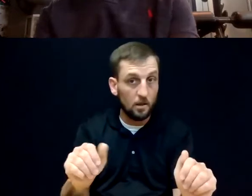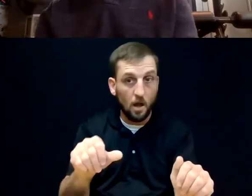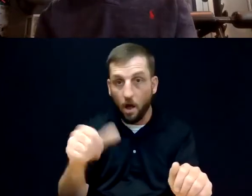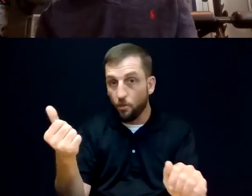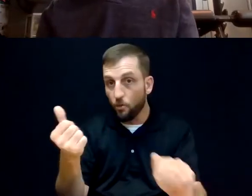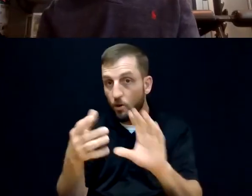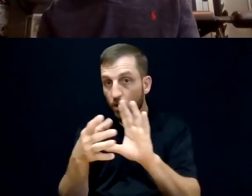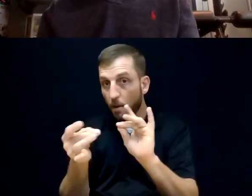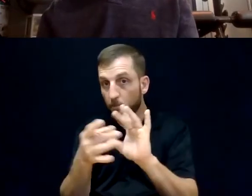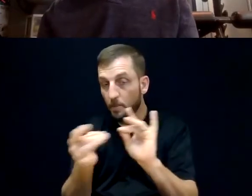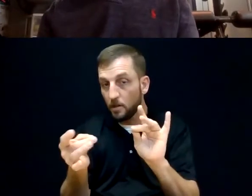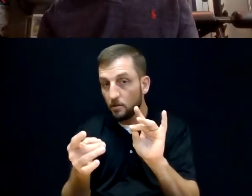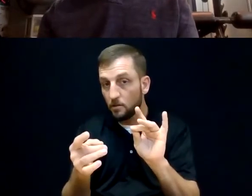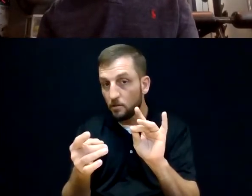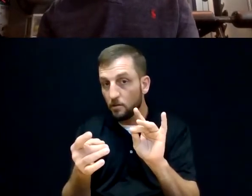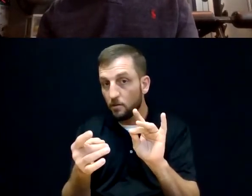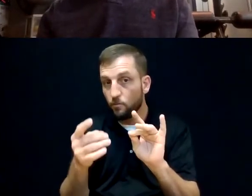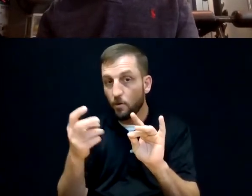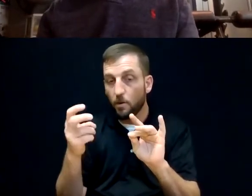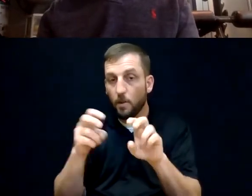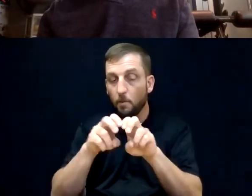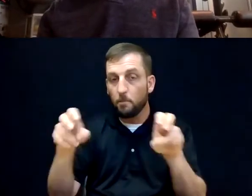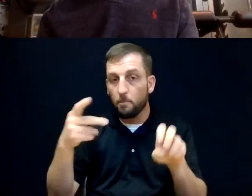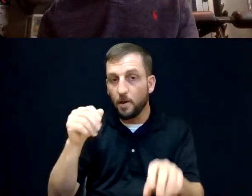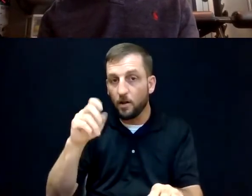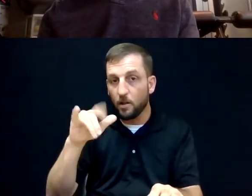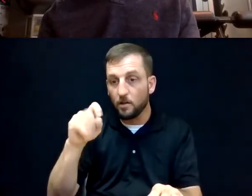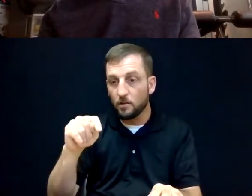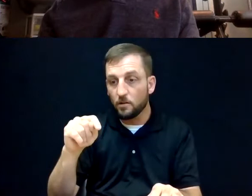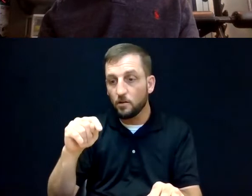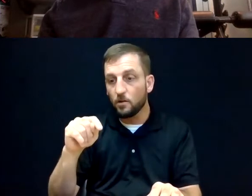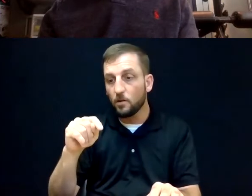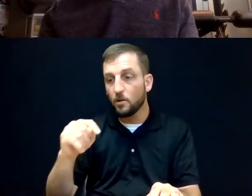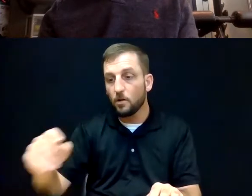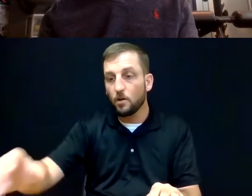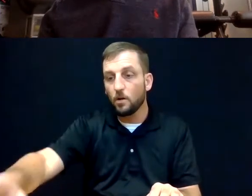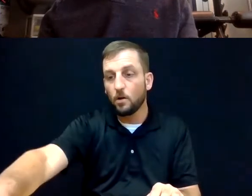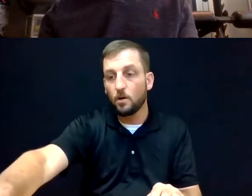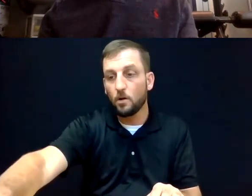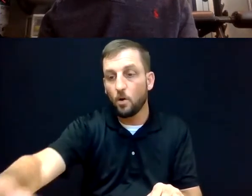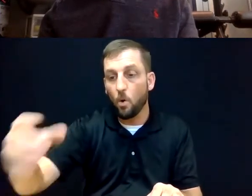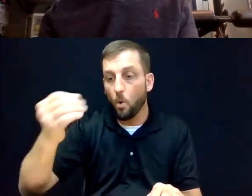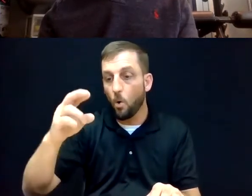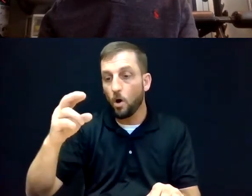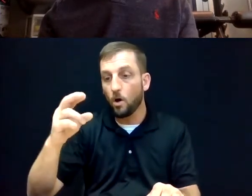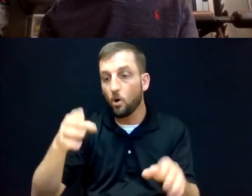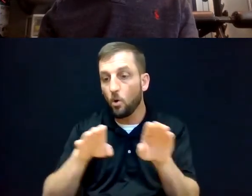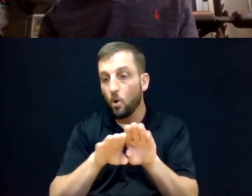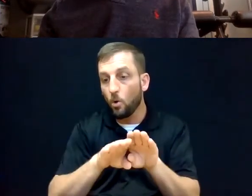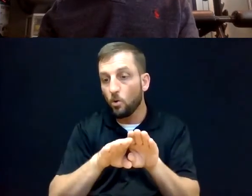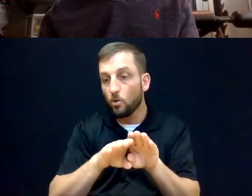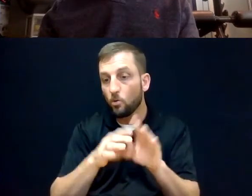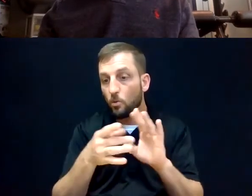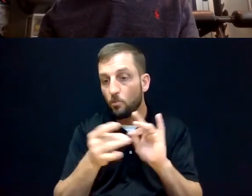comments from our panelists or closing remarks that you would like to share